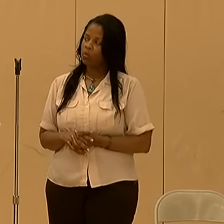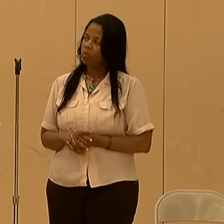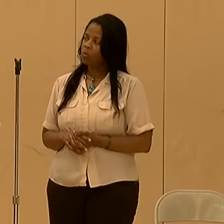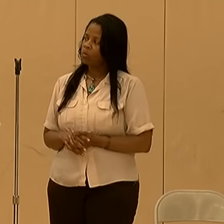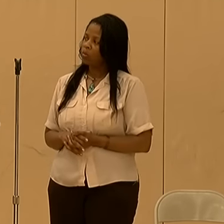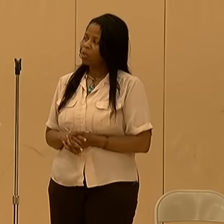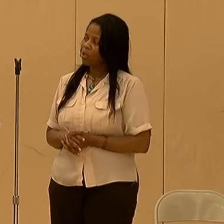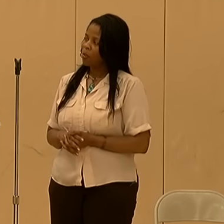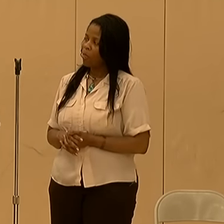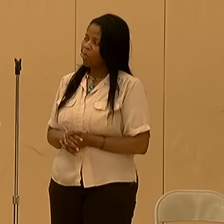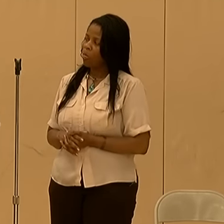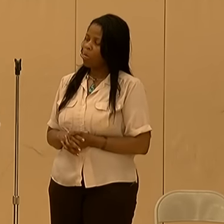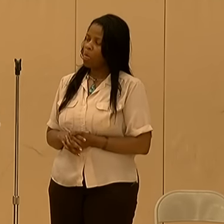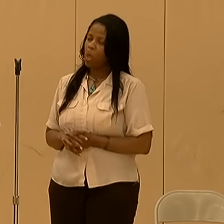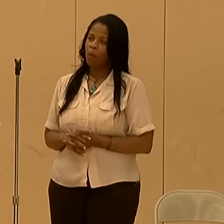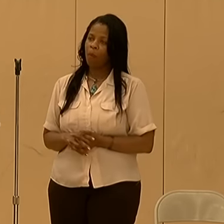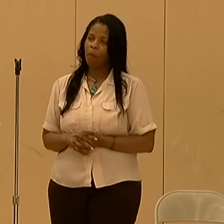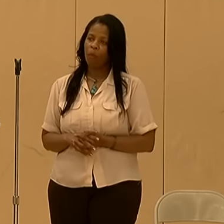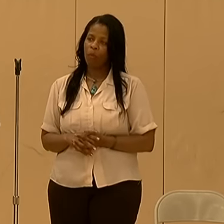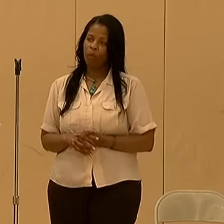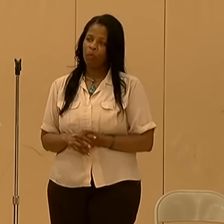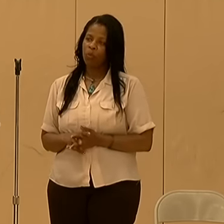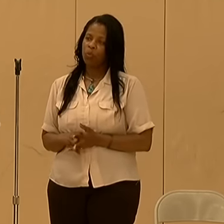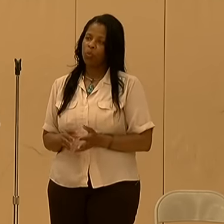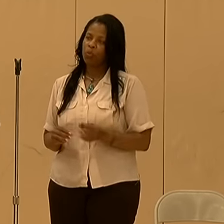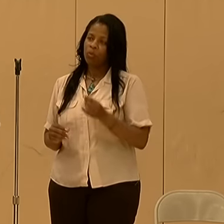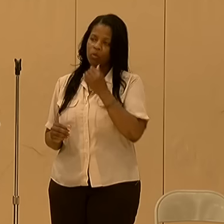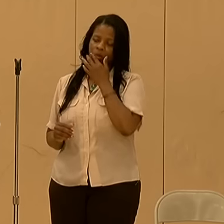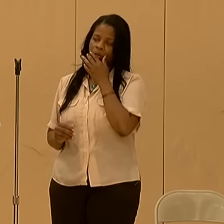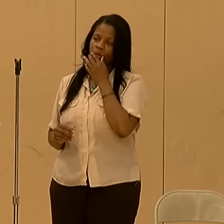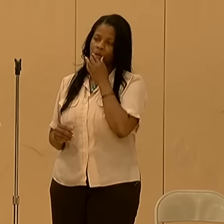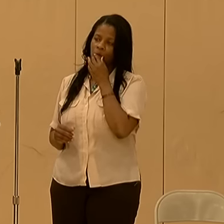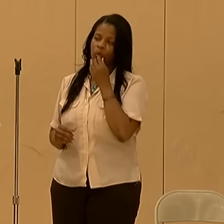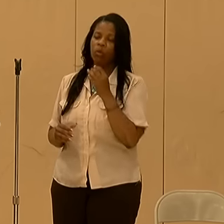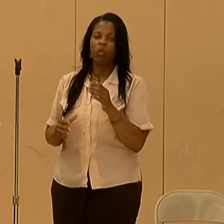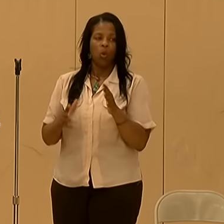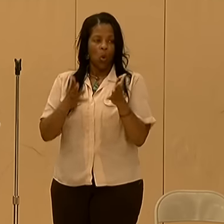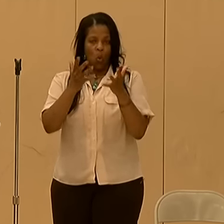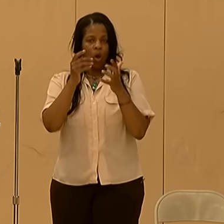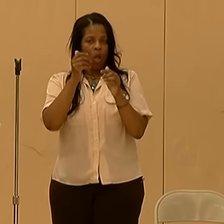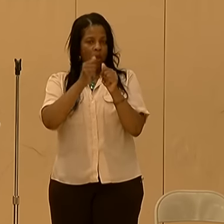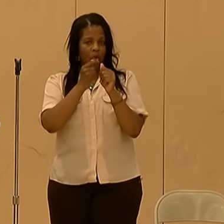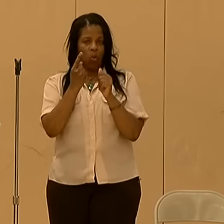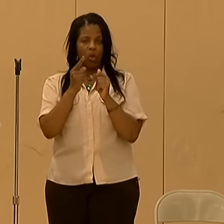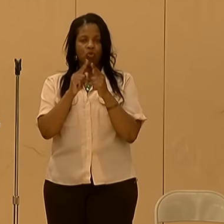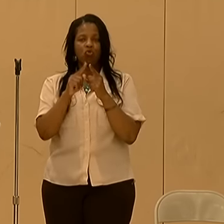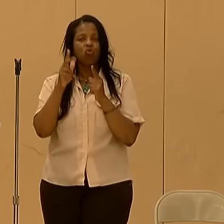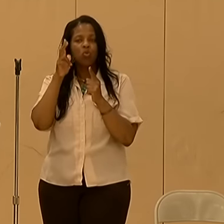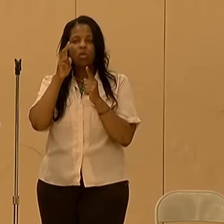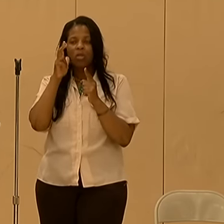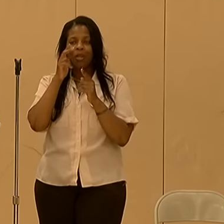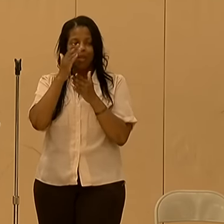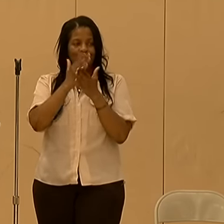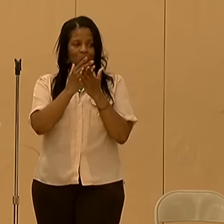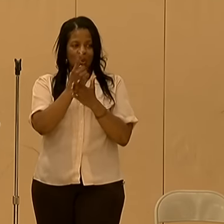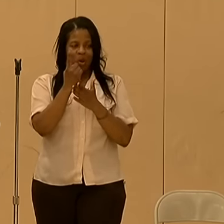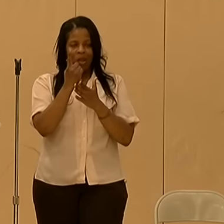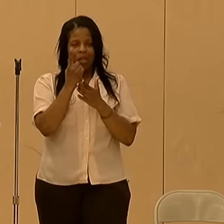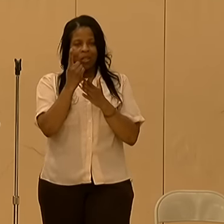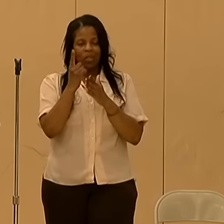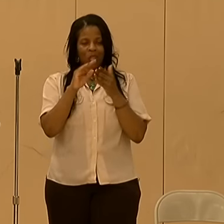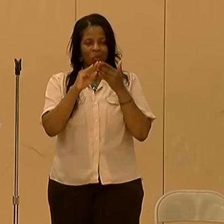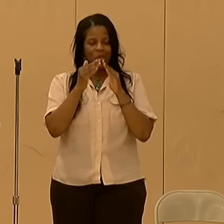Actually, if you got more, please come up here and I'd like to give you the microphone so everyone hears. This is someone in the community that is offering